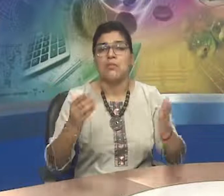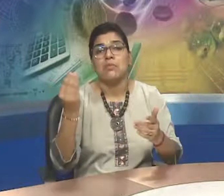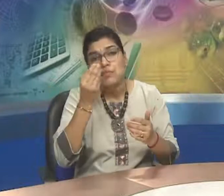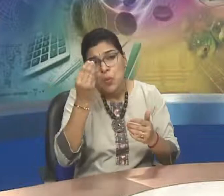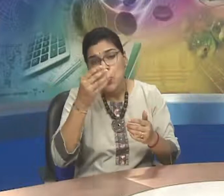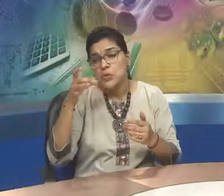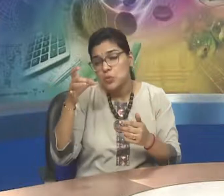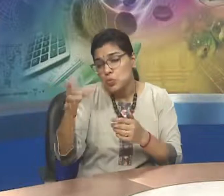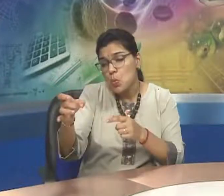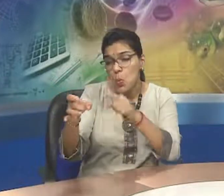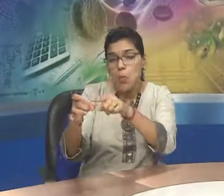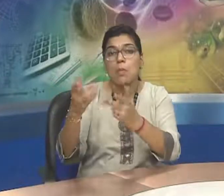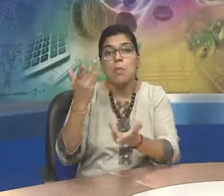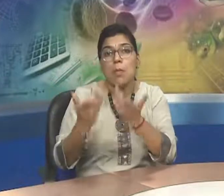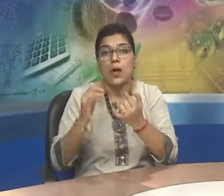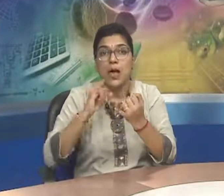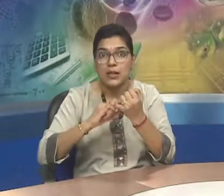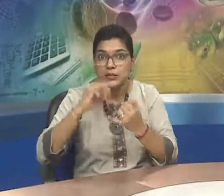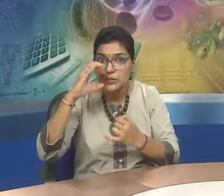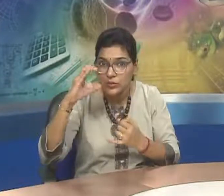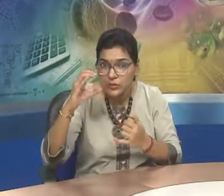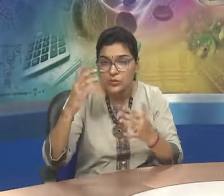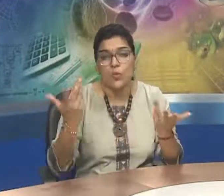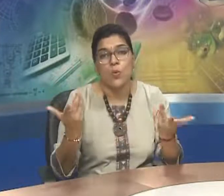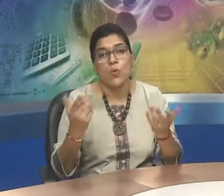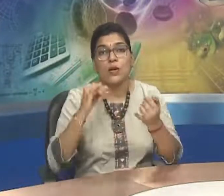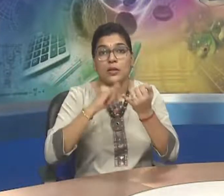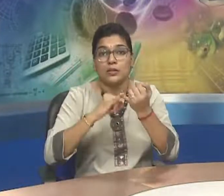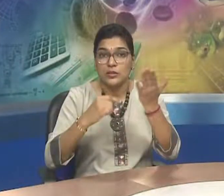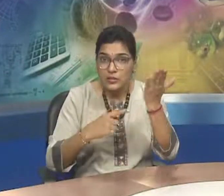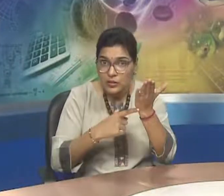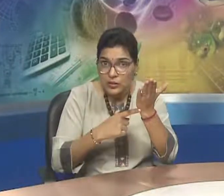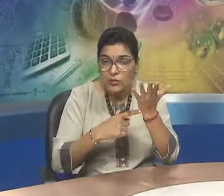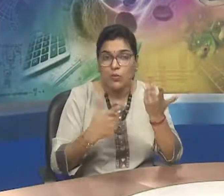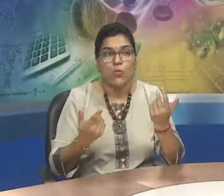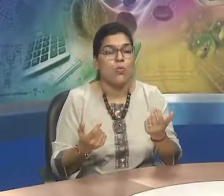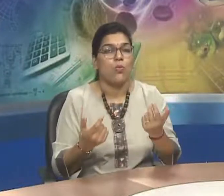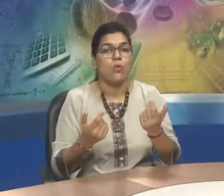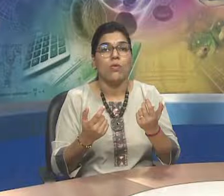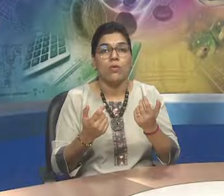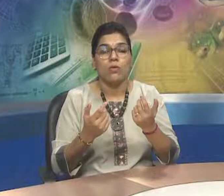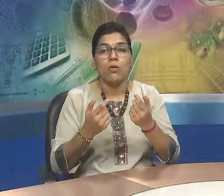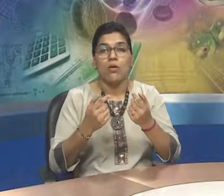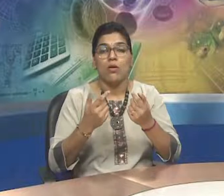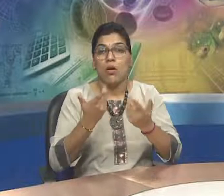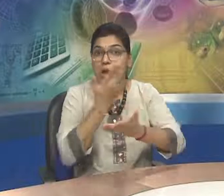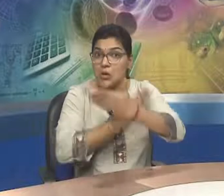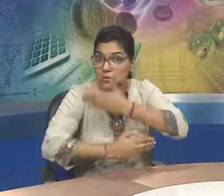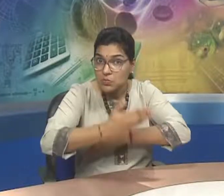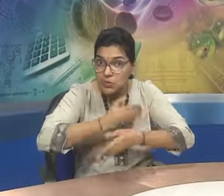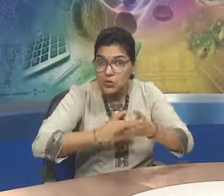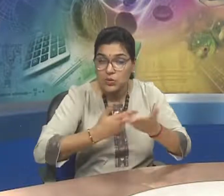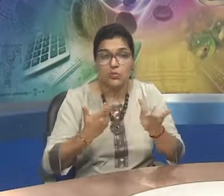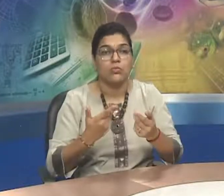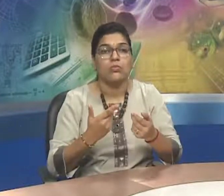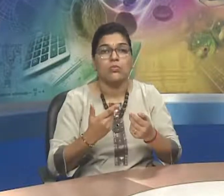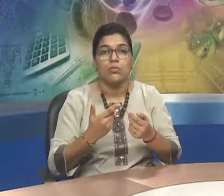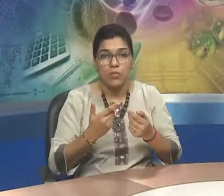Like there is general public, but there are few group of people, they are very small